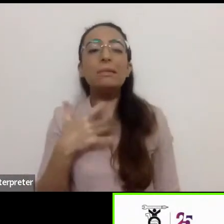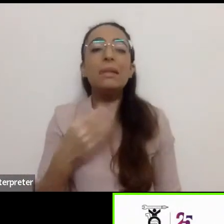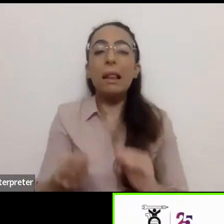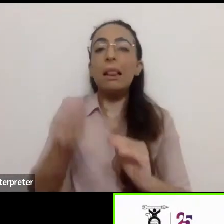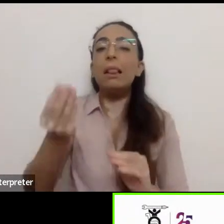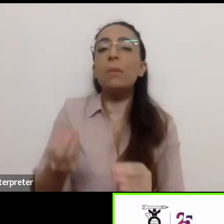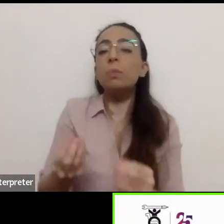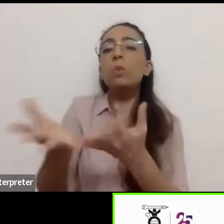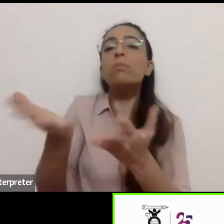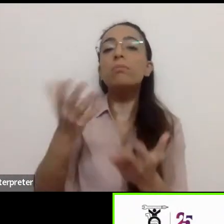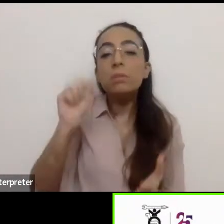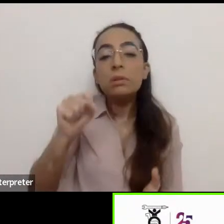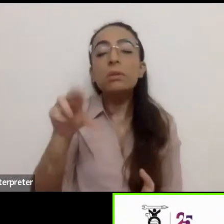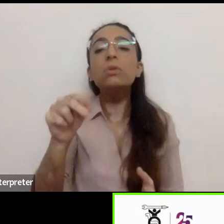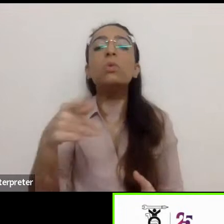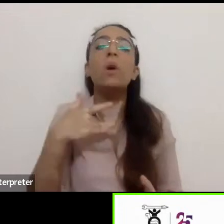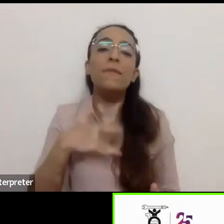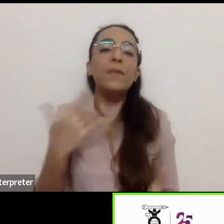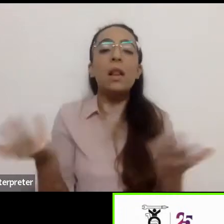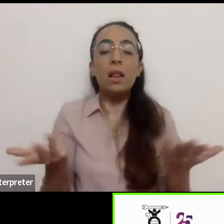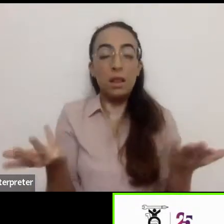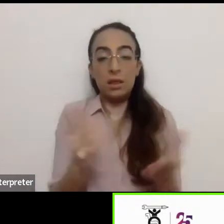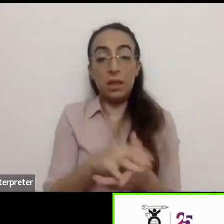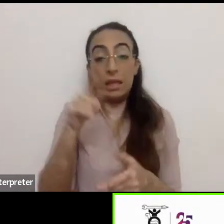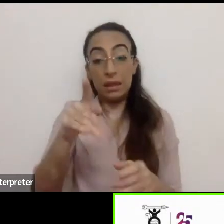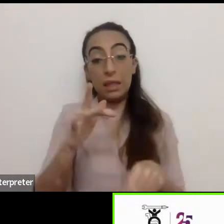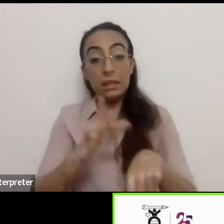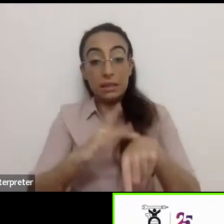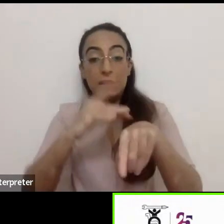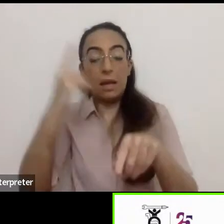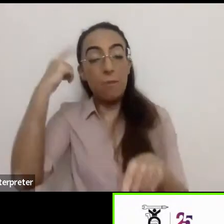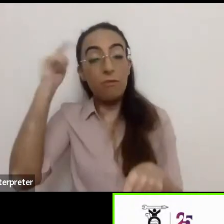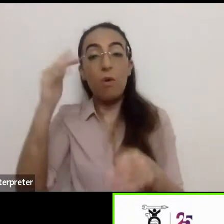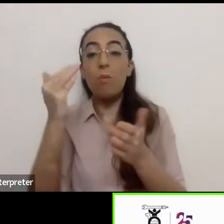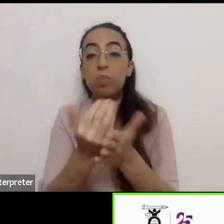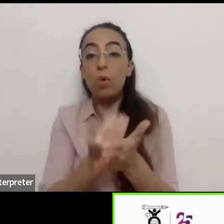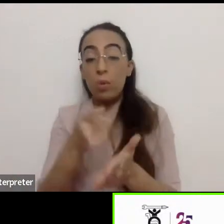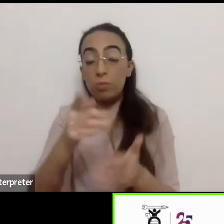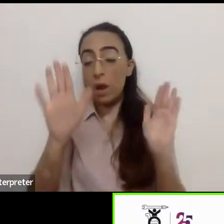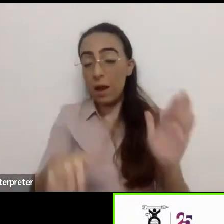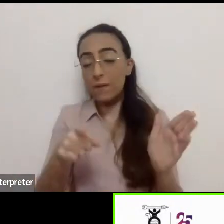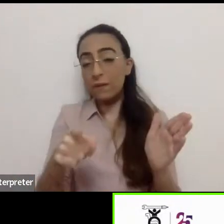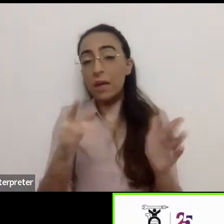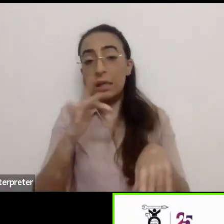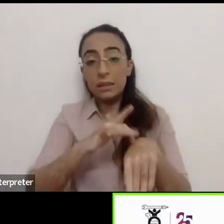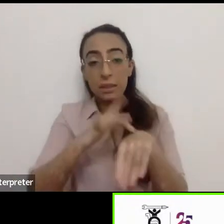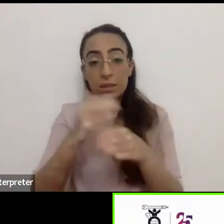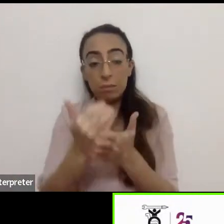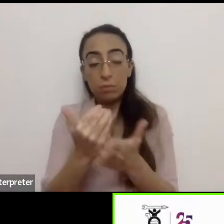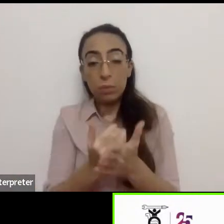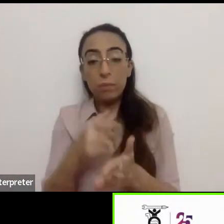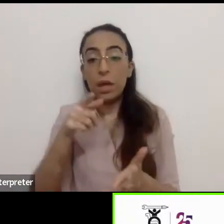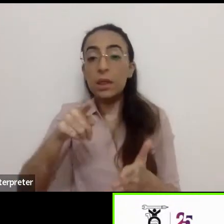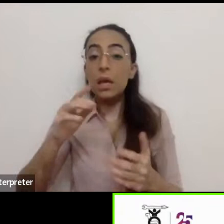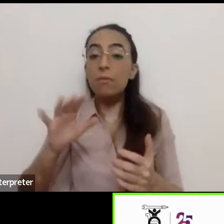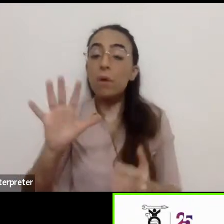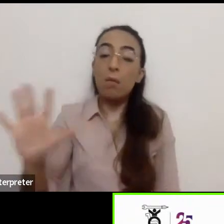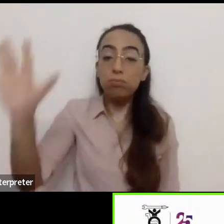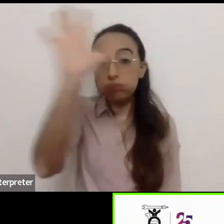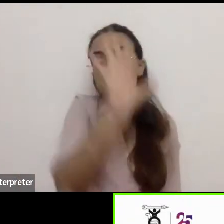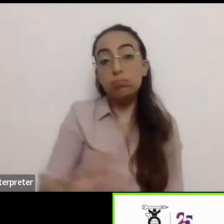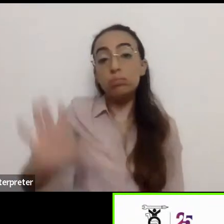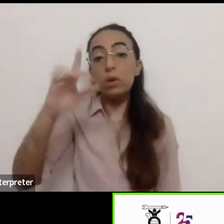So this sensitization program that you have goes across. It's become